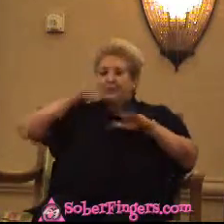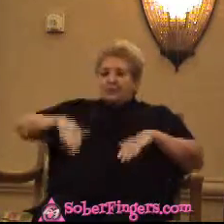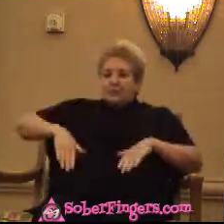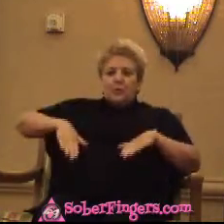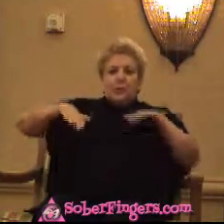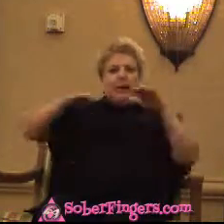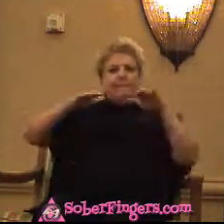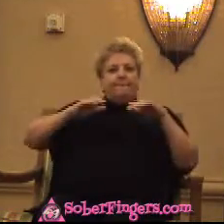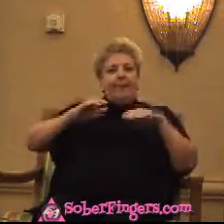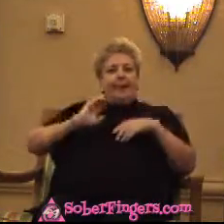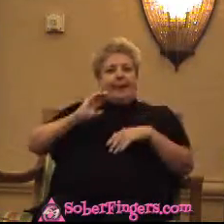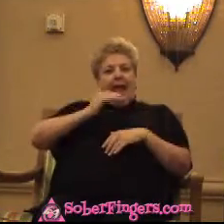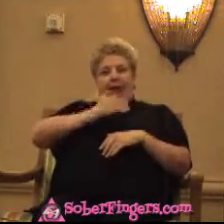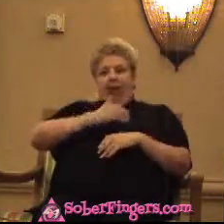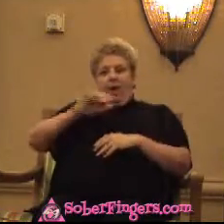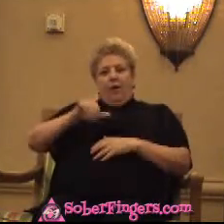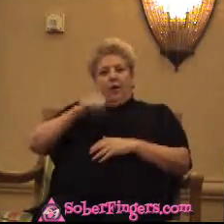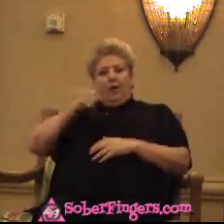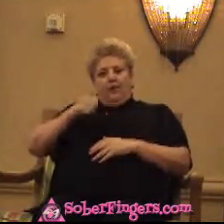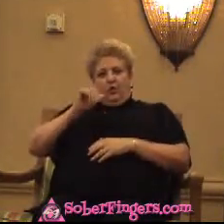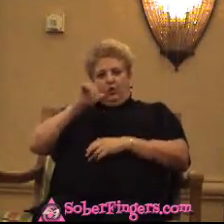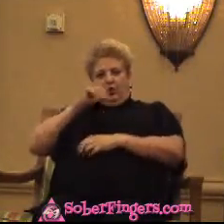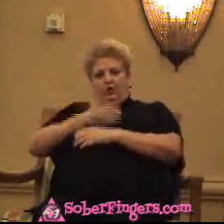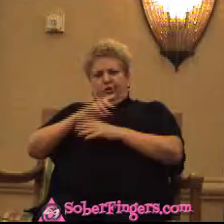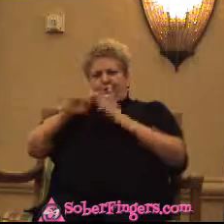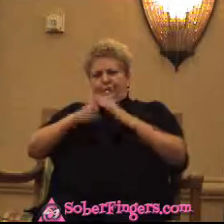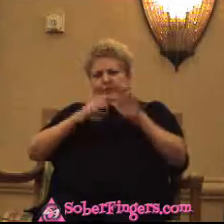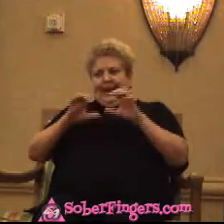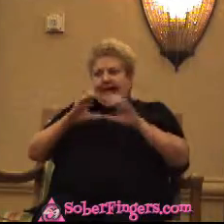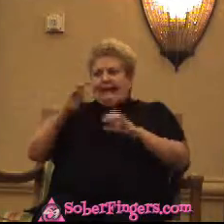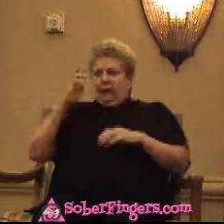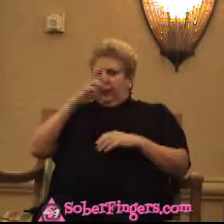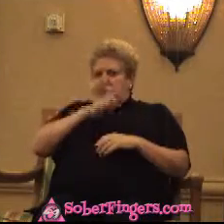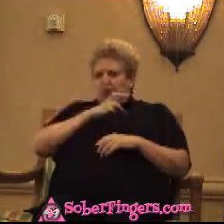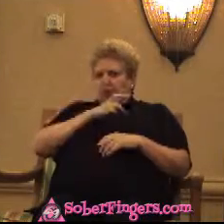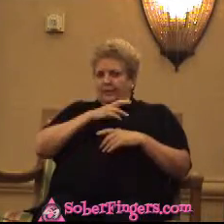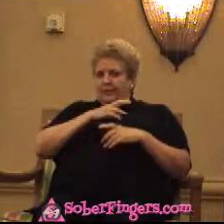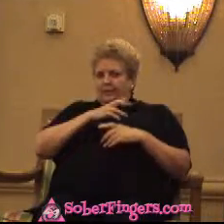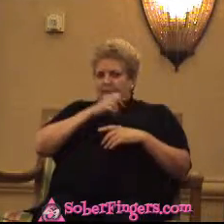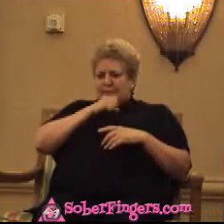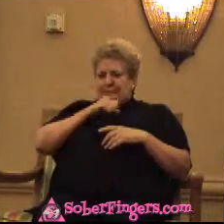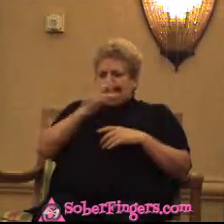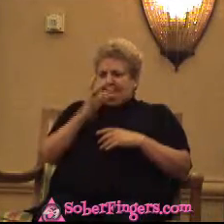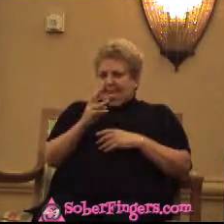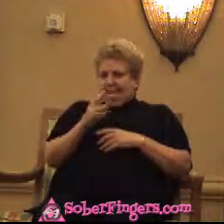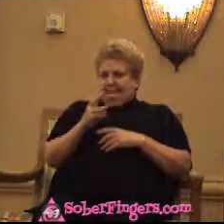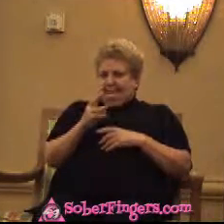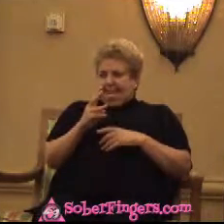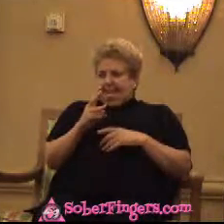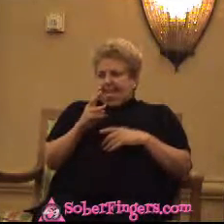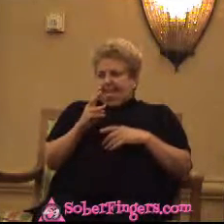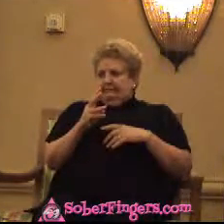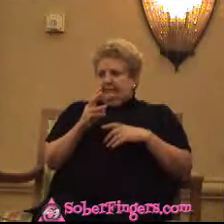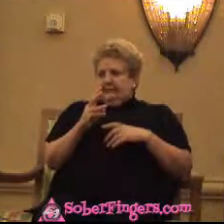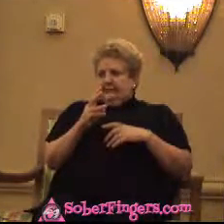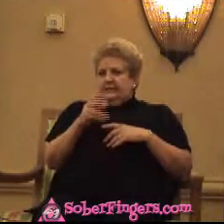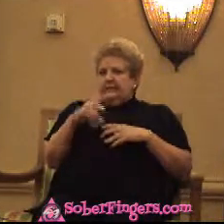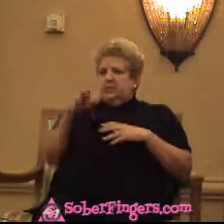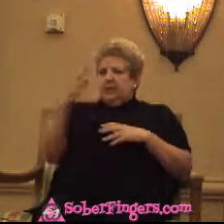daughter started acting weird when the surviving daughter, when she was about 16, she went out. And we